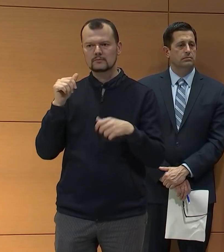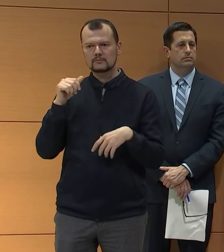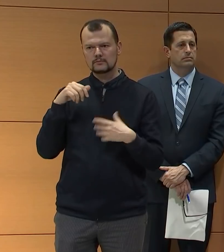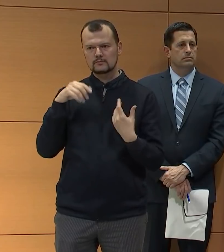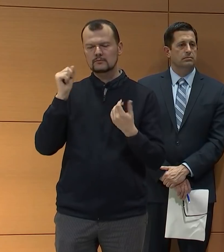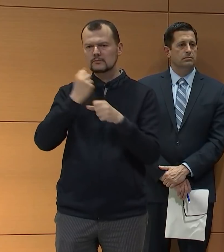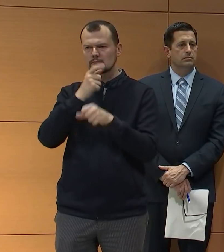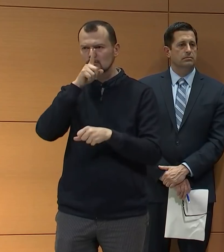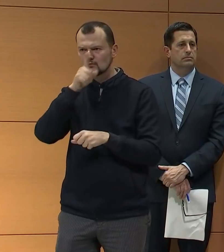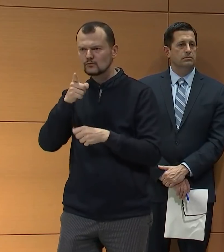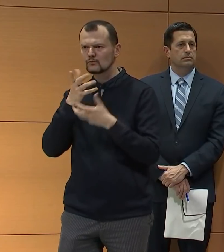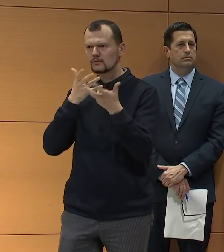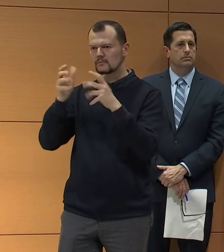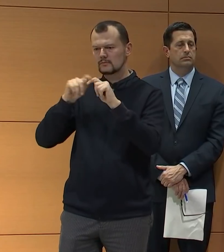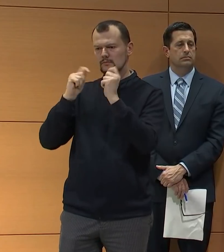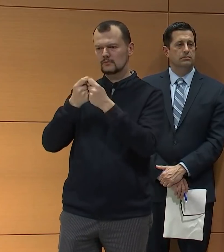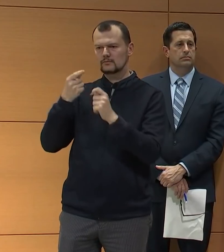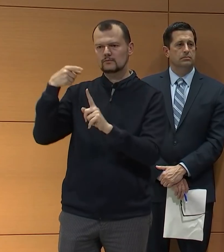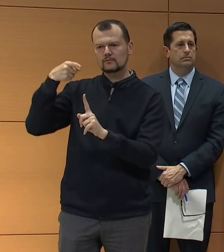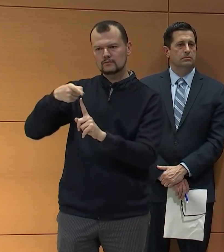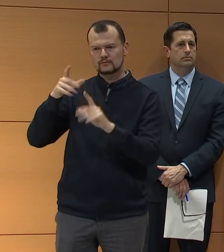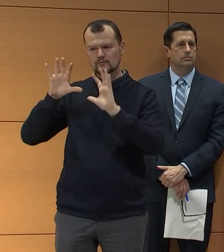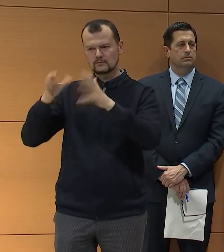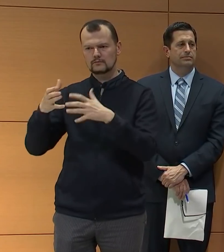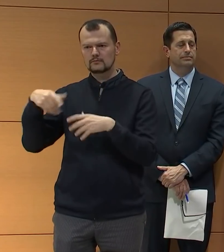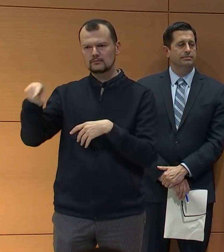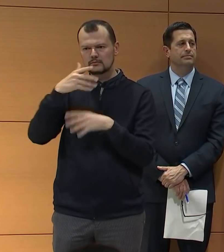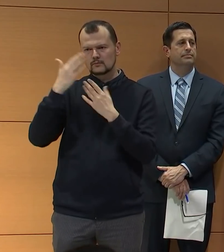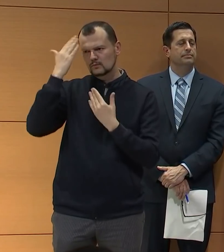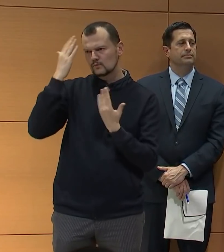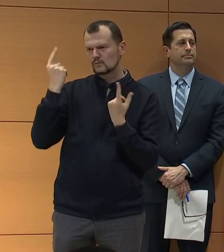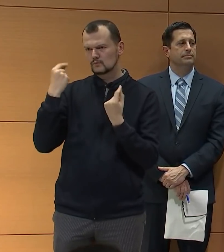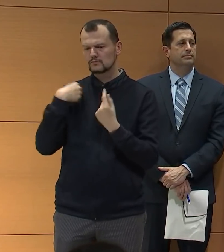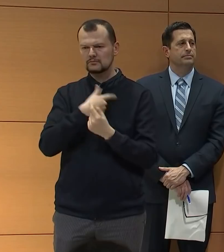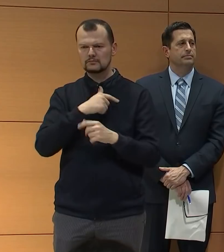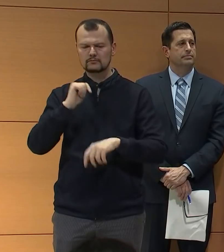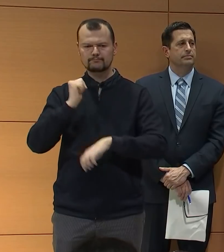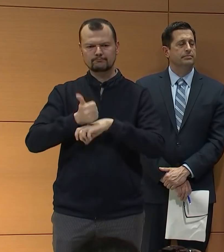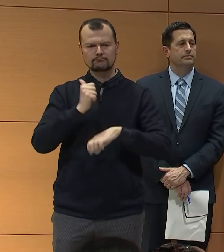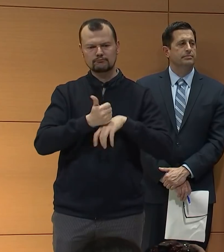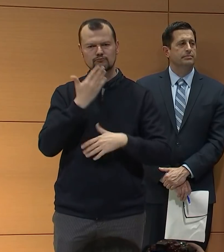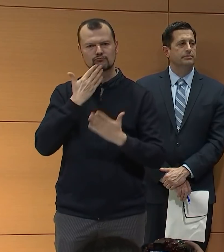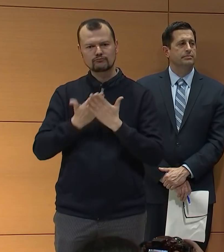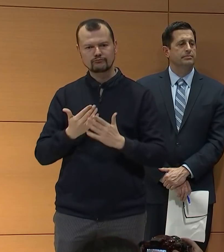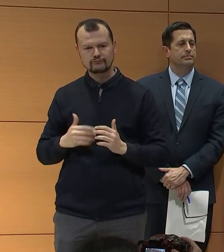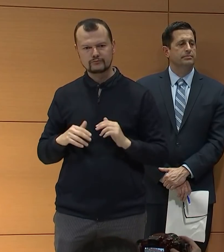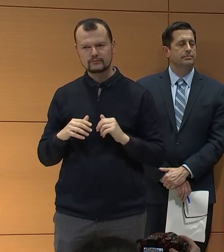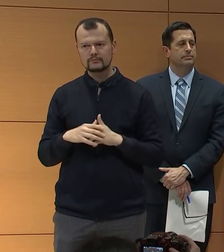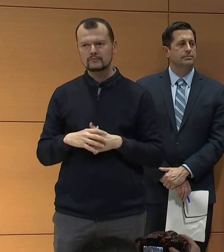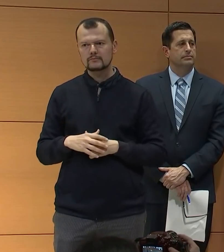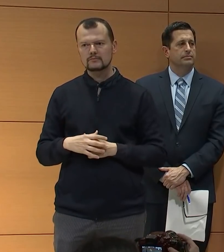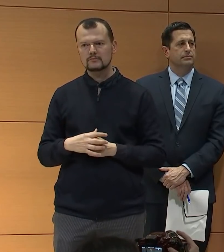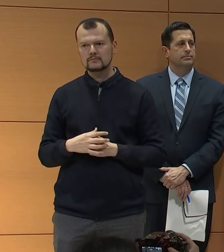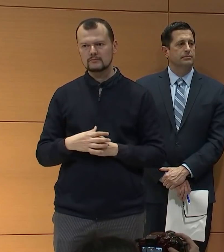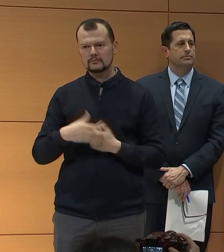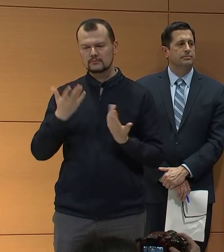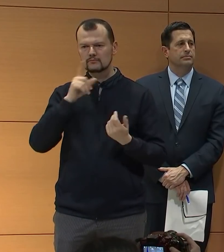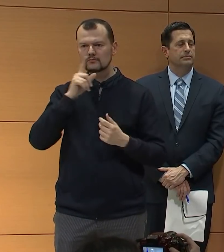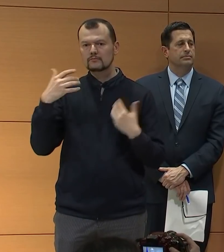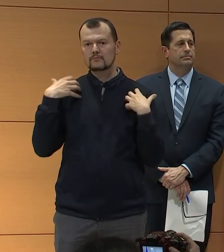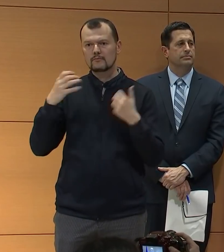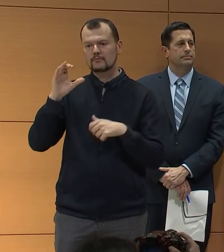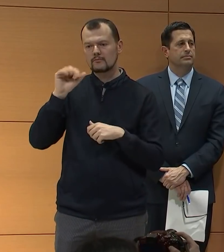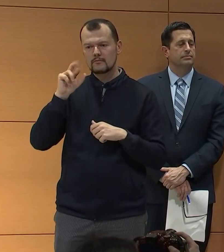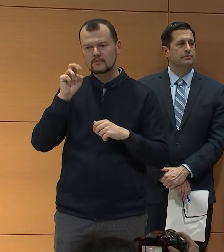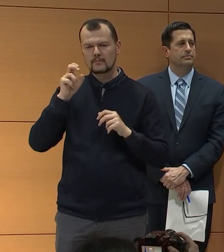things are in place. So at this point, the healthcare system is well prepared for this. What we have to do is to hope that we won't see